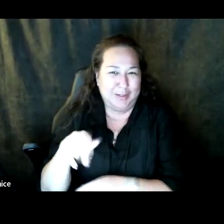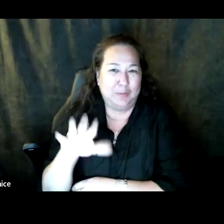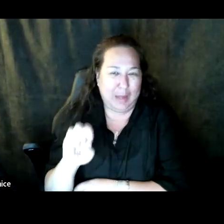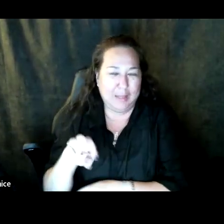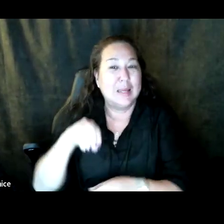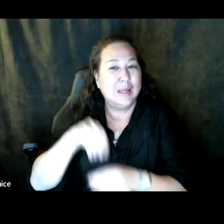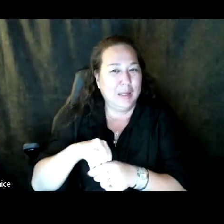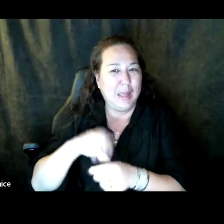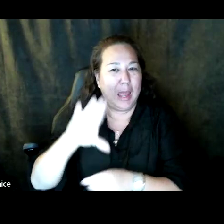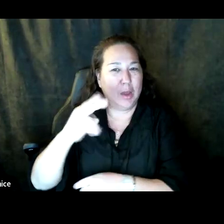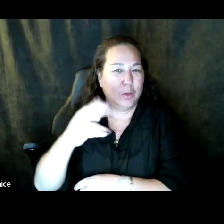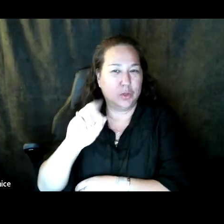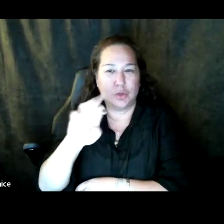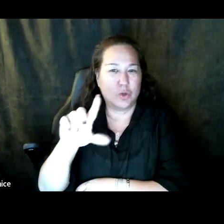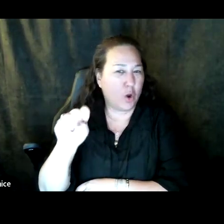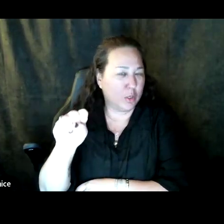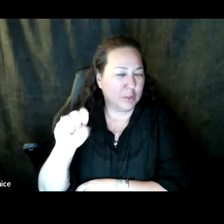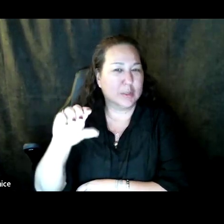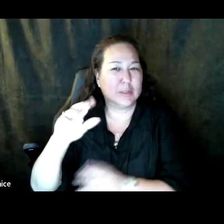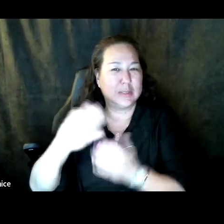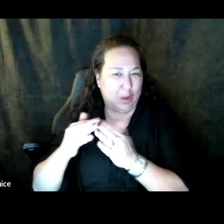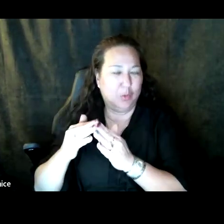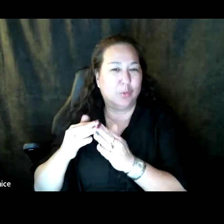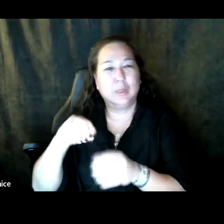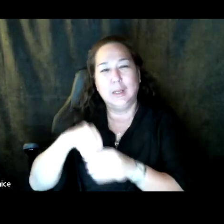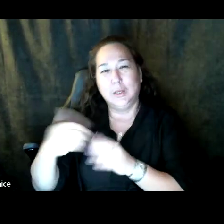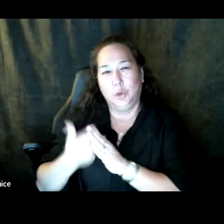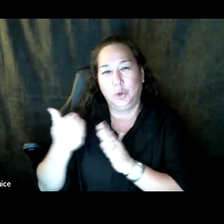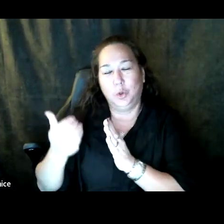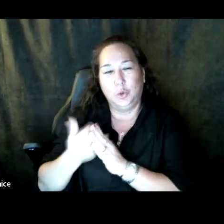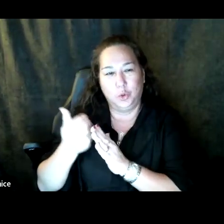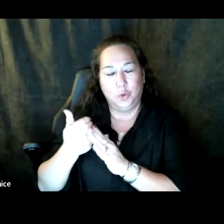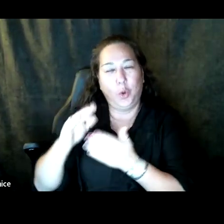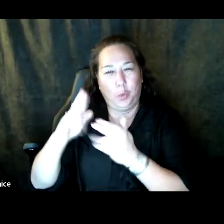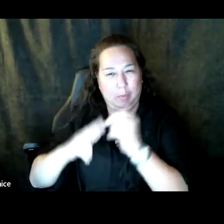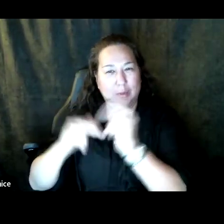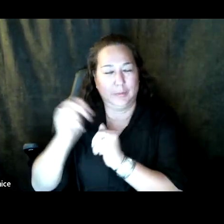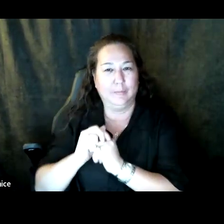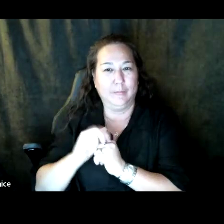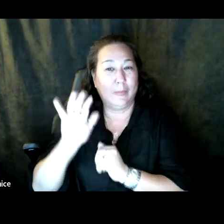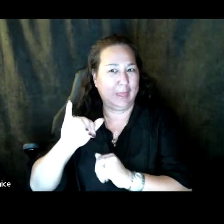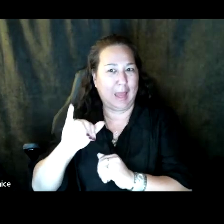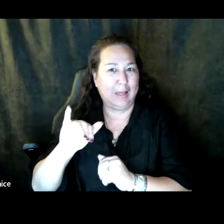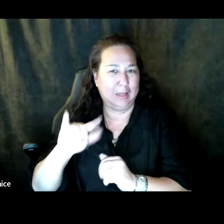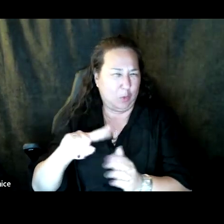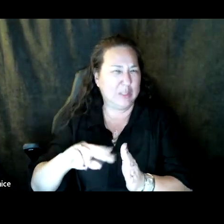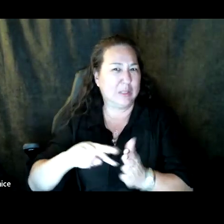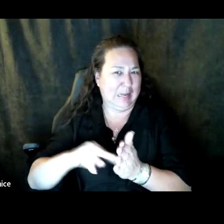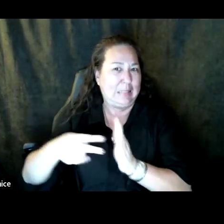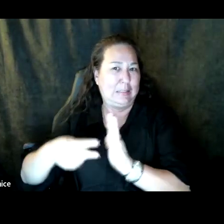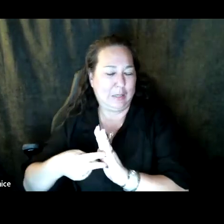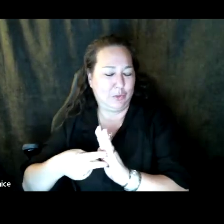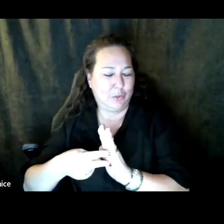former Edwards Middle School building. The renovations are based on intentional design rooted in deaf